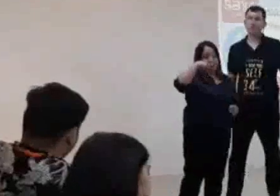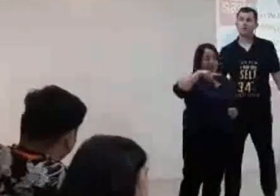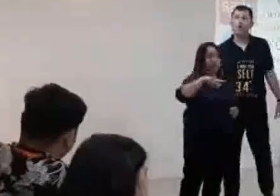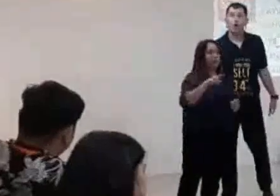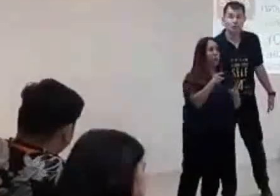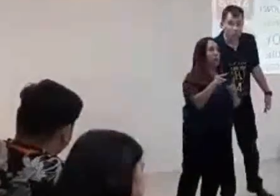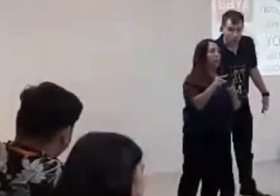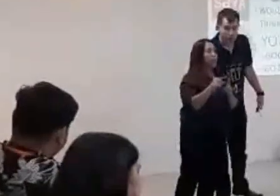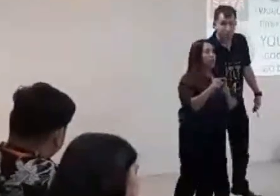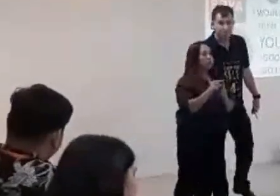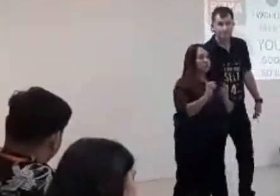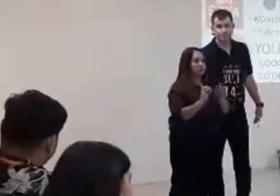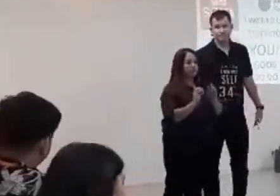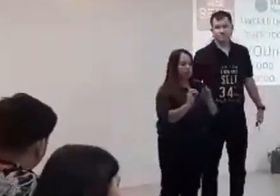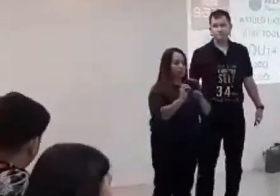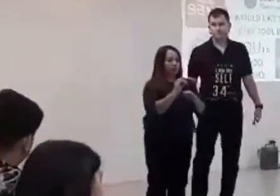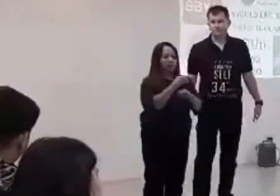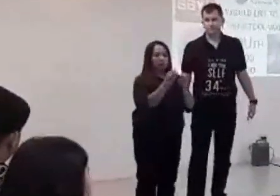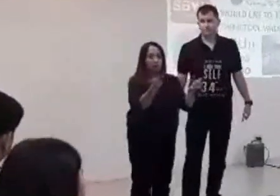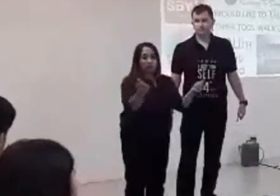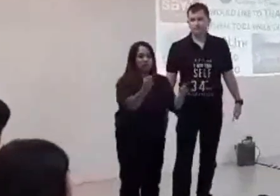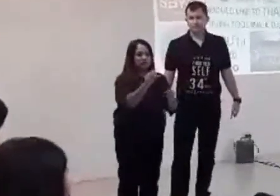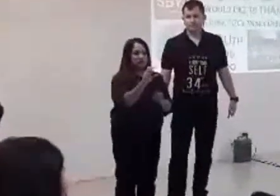The word overcome